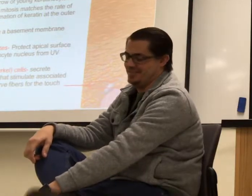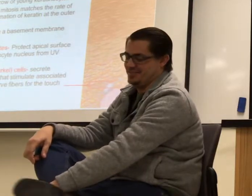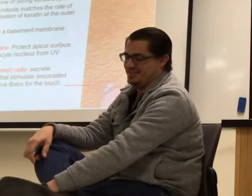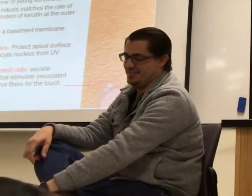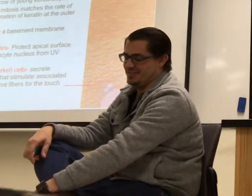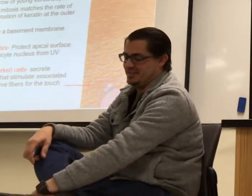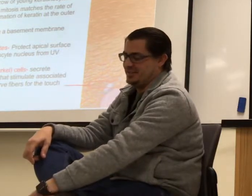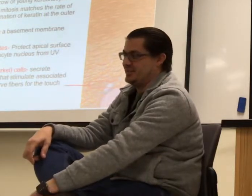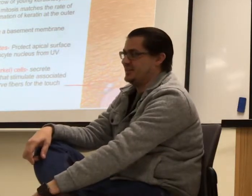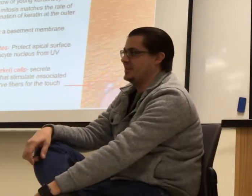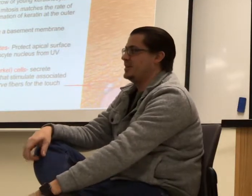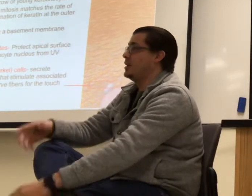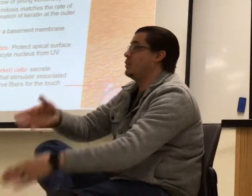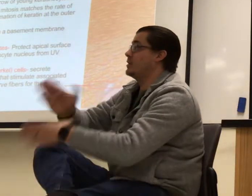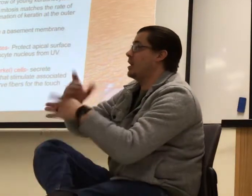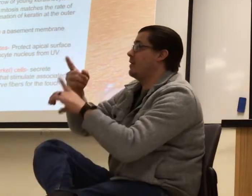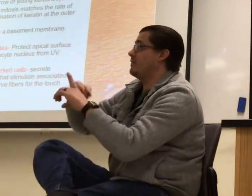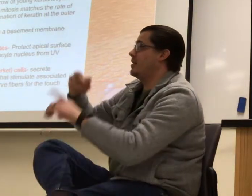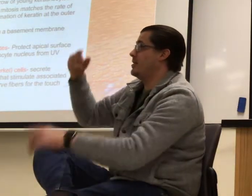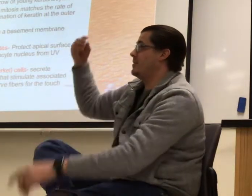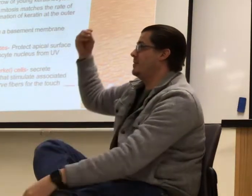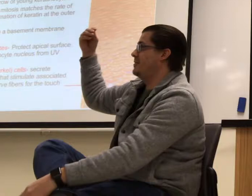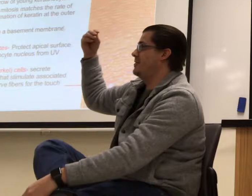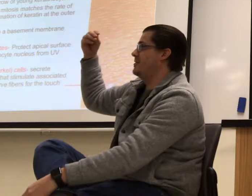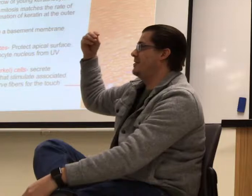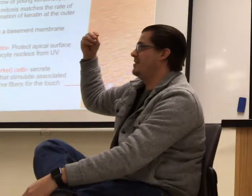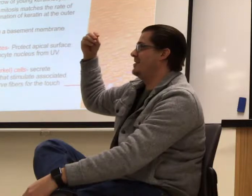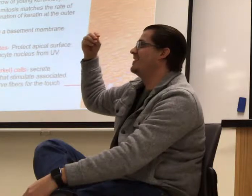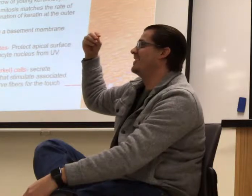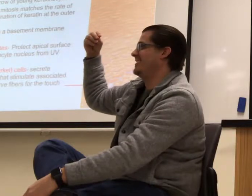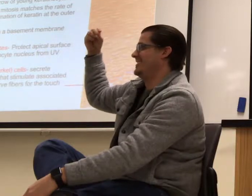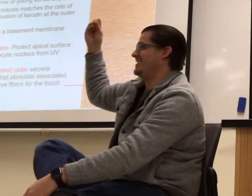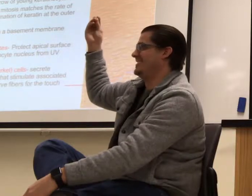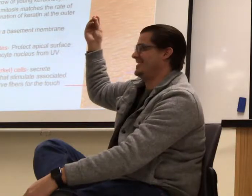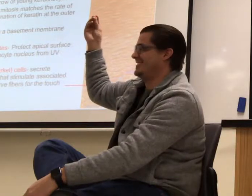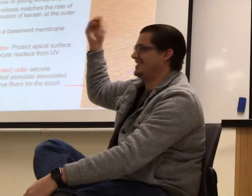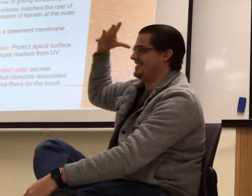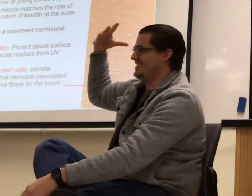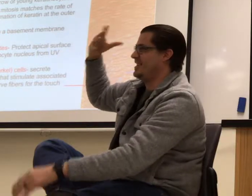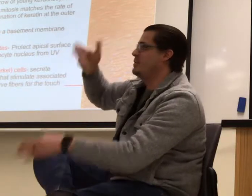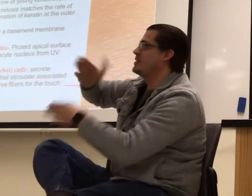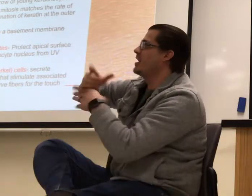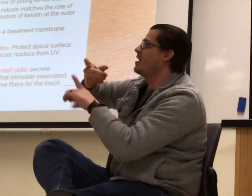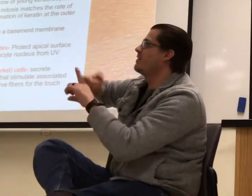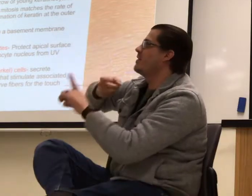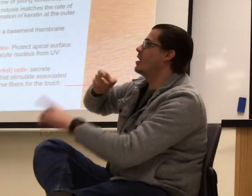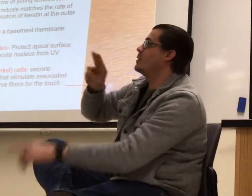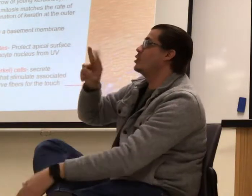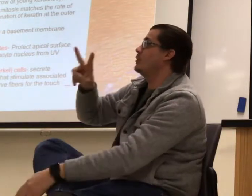So I'm just writing protects against UV, gives skin pigmentation.